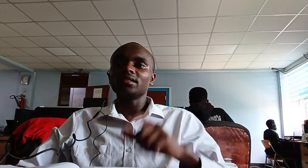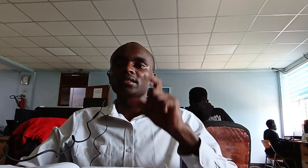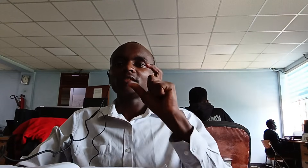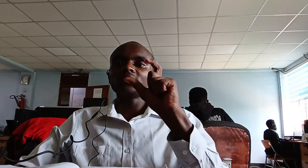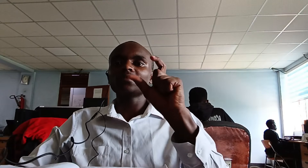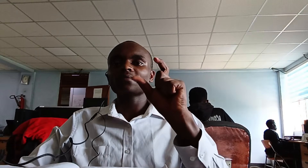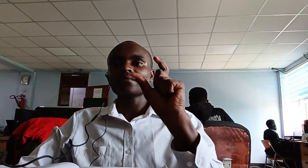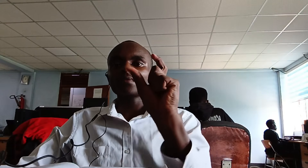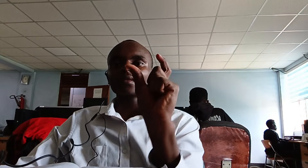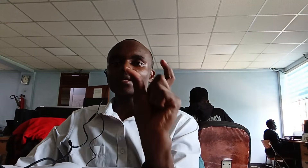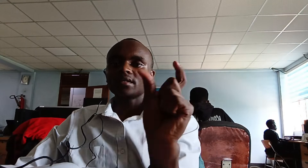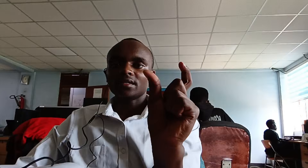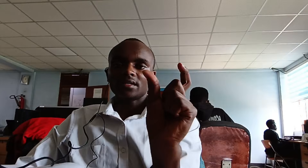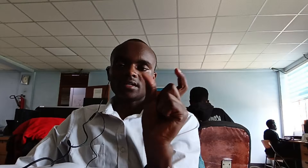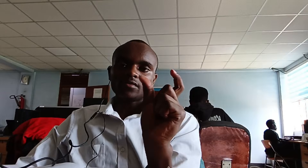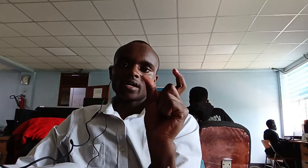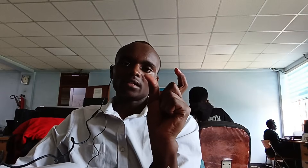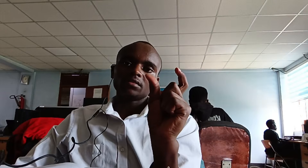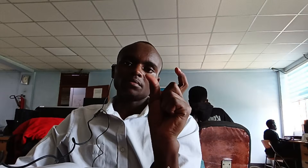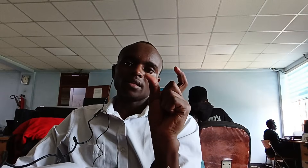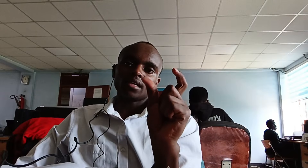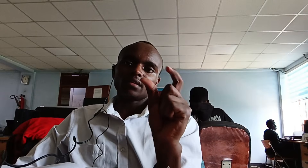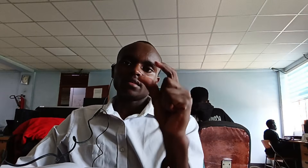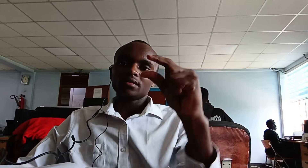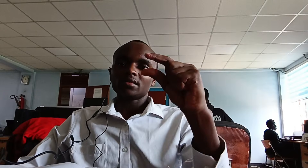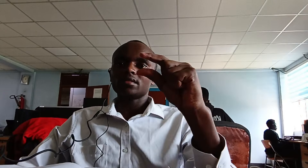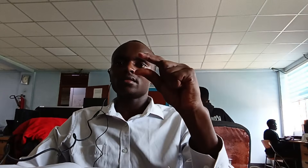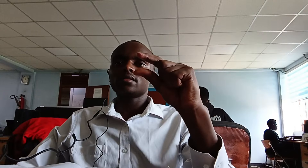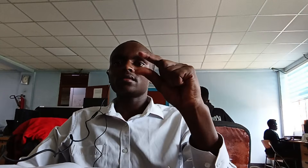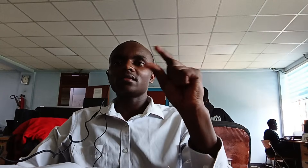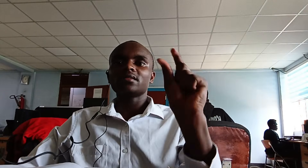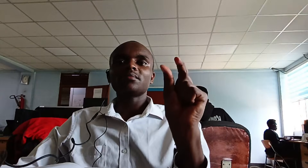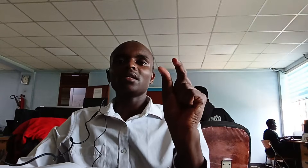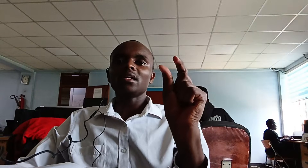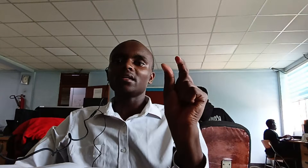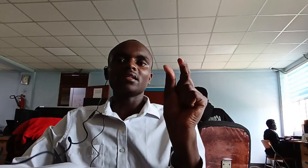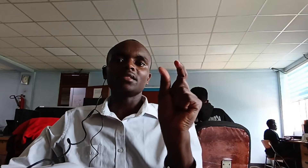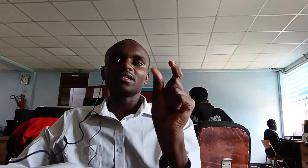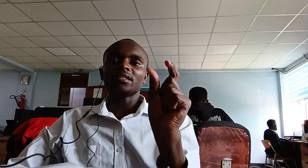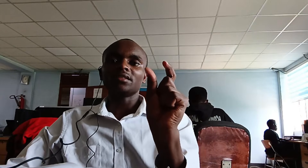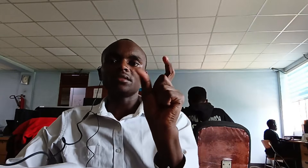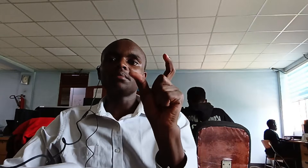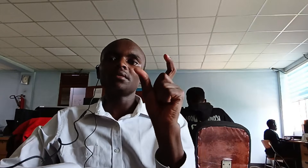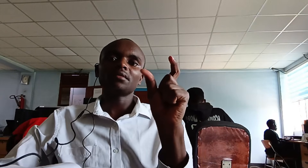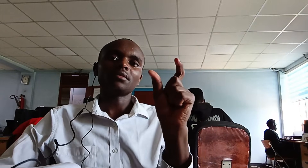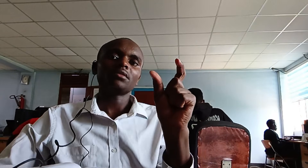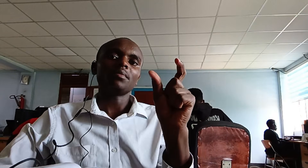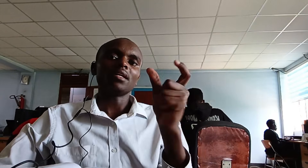age. Your hand should be like this. The similar like the G hand shape should be like this.